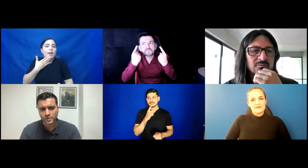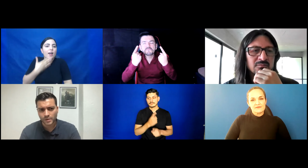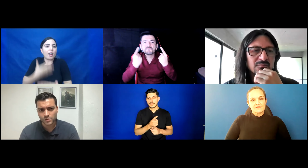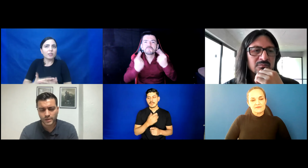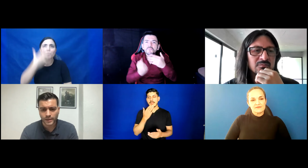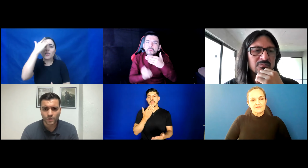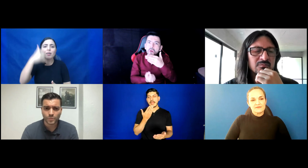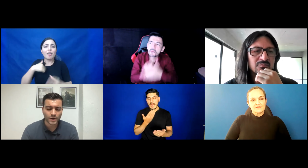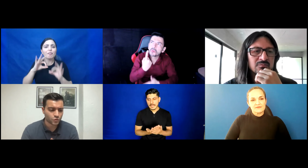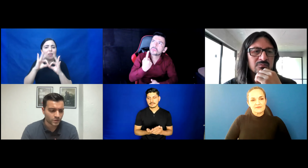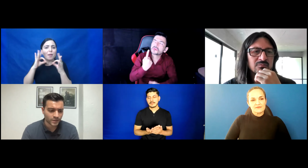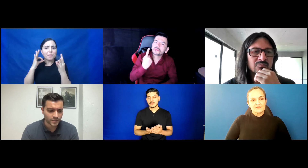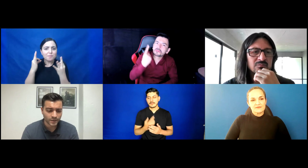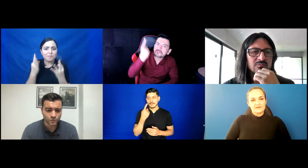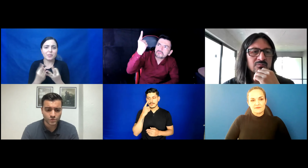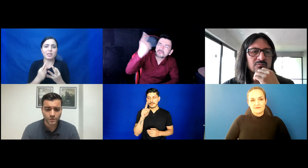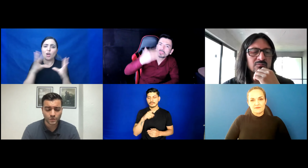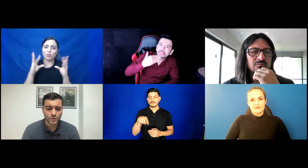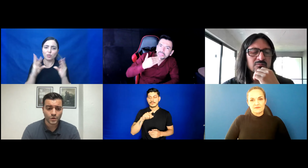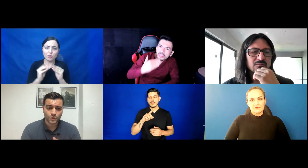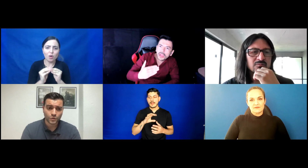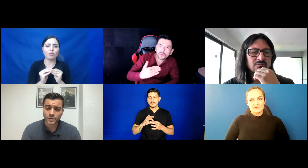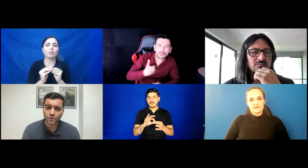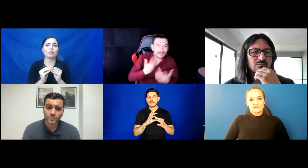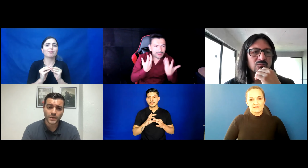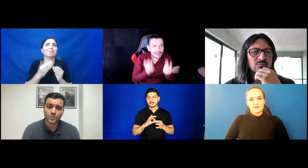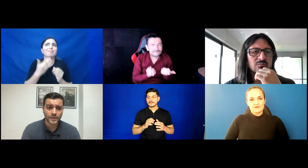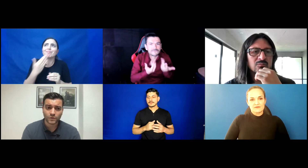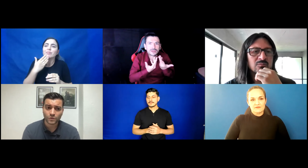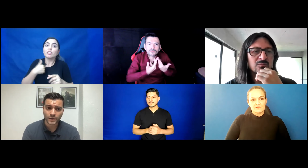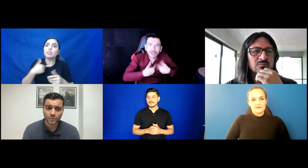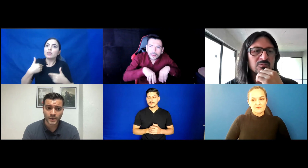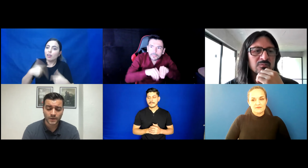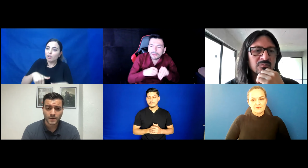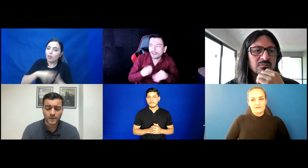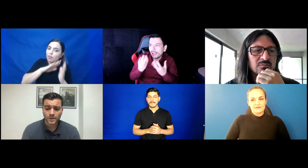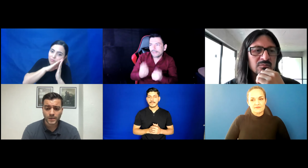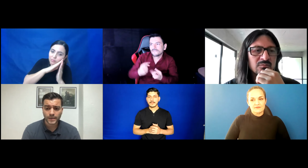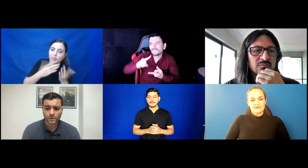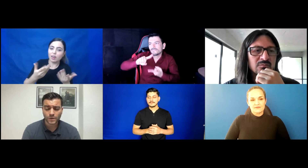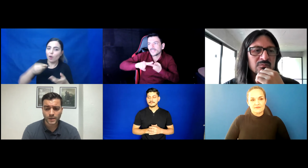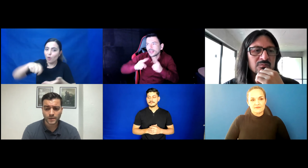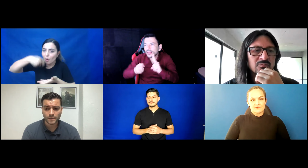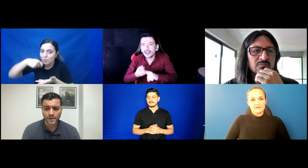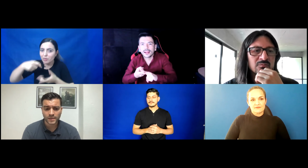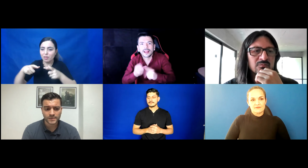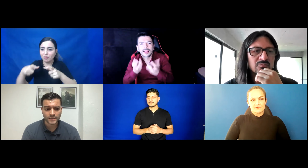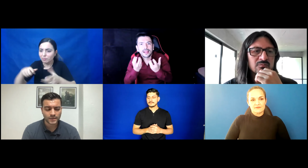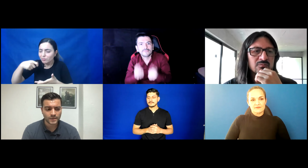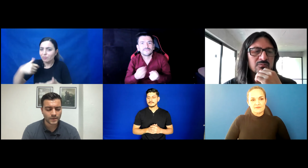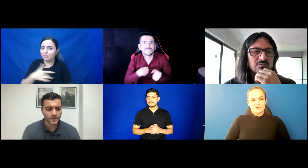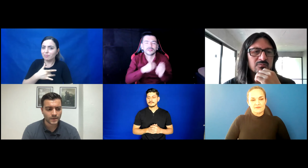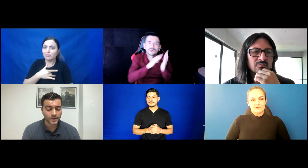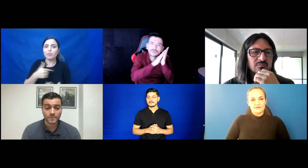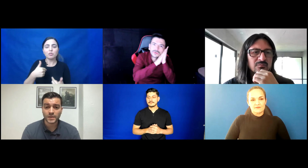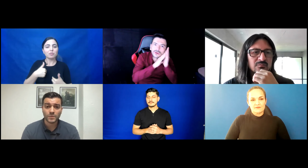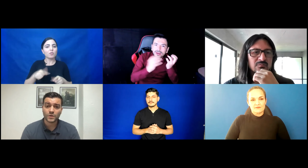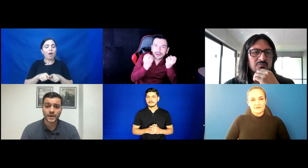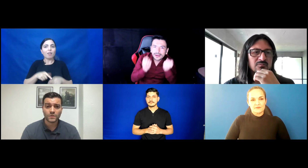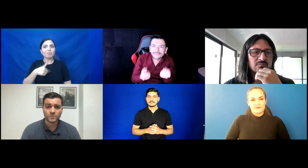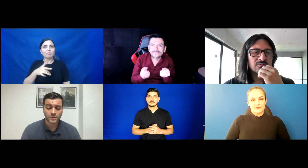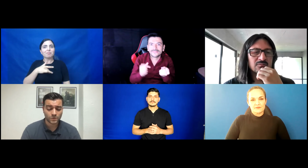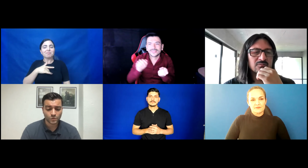thankful for the family that I have, for the friends that I have, for the good fortune that I've had. I have a place to sleep. I have a roof over my head. I